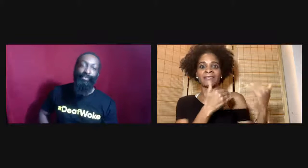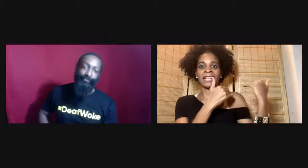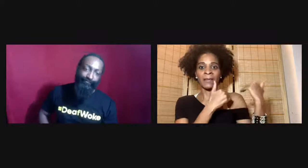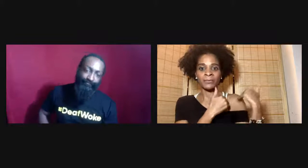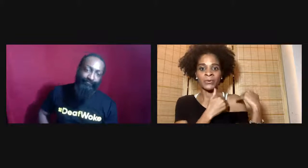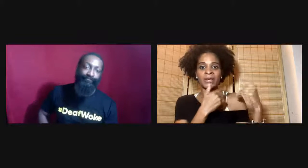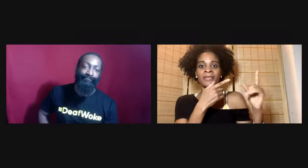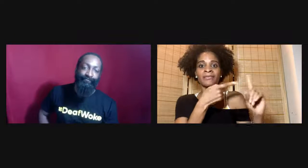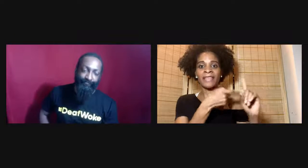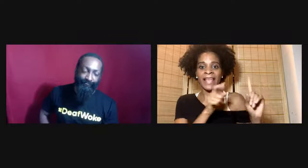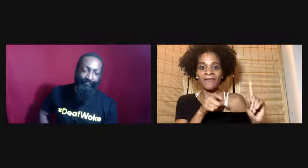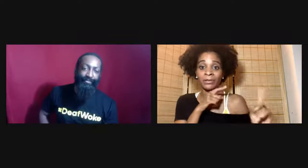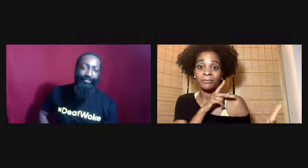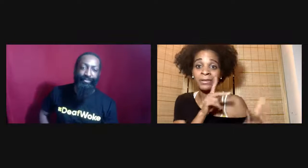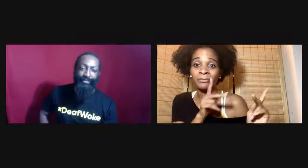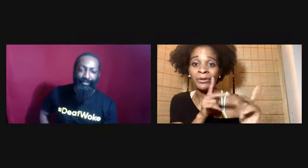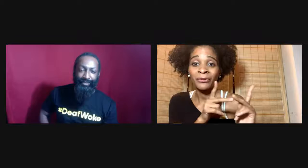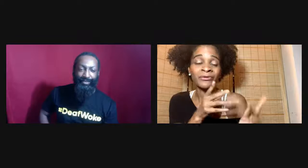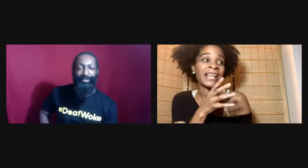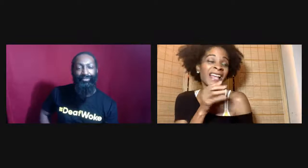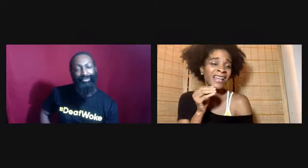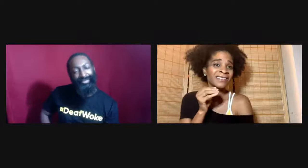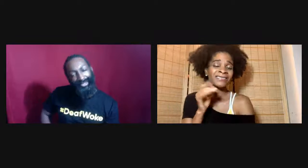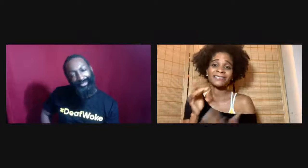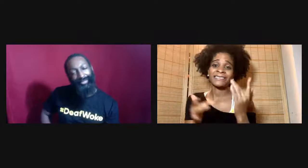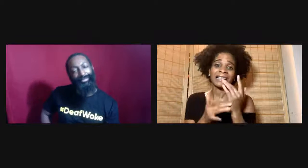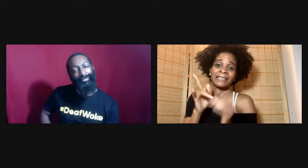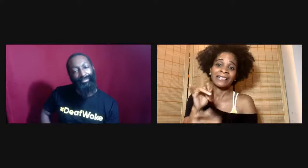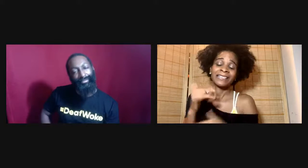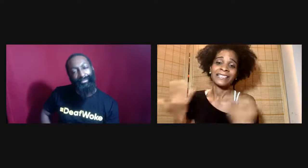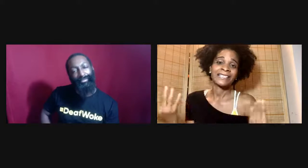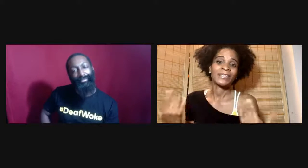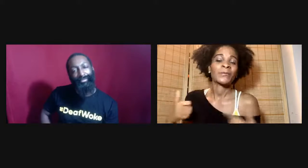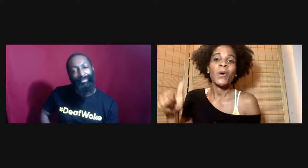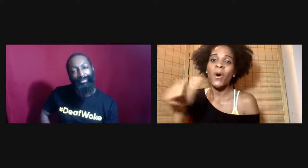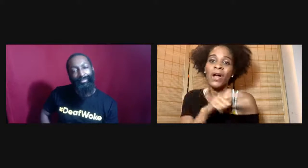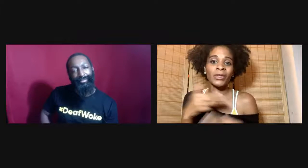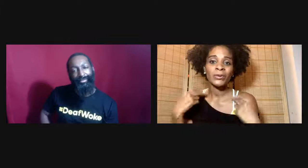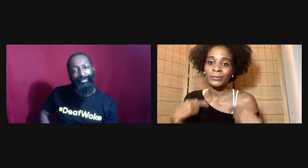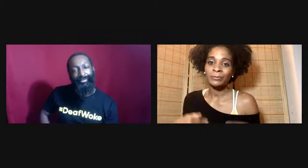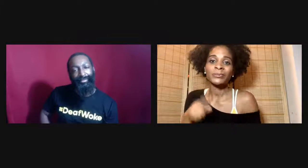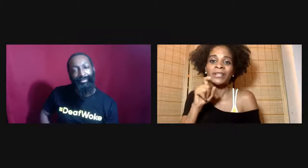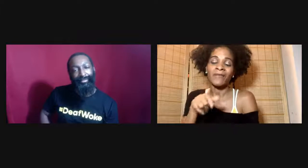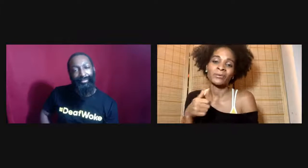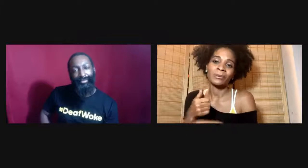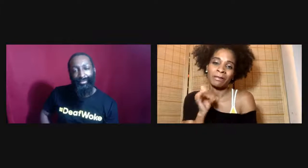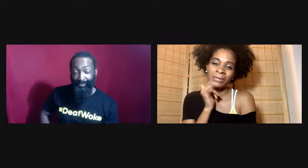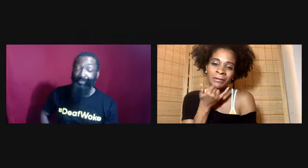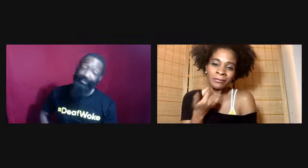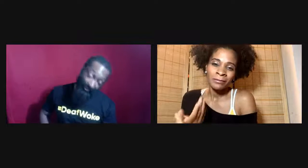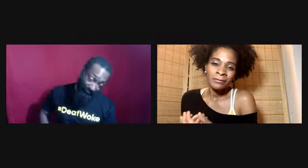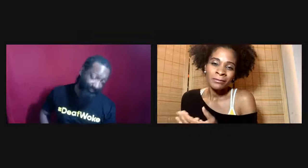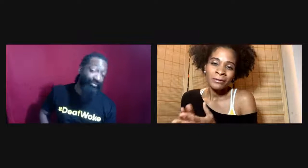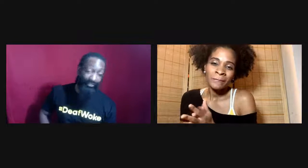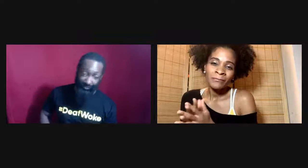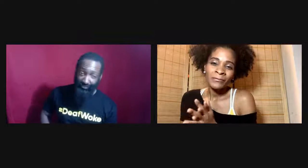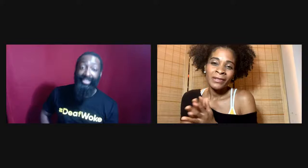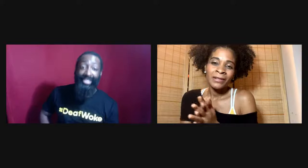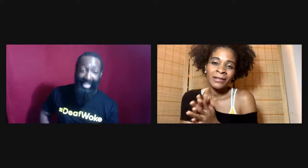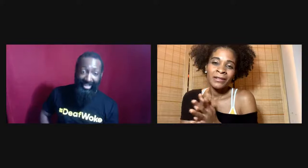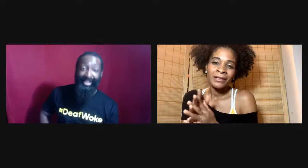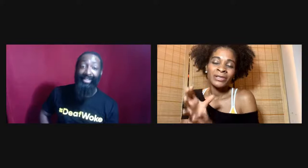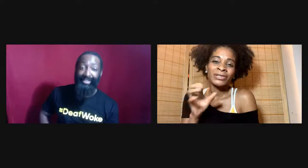you know, caught between a rock and a hard place. You know, they are technically not, you know, a role